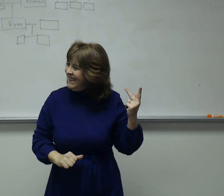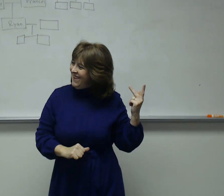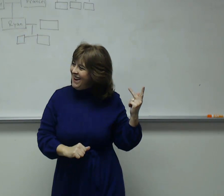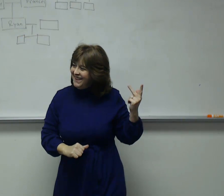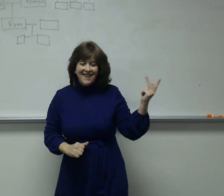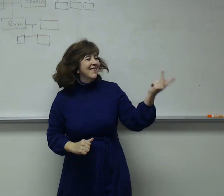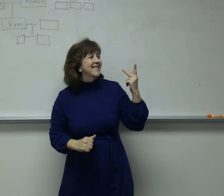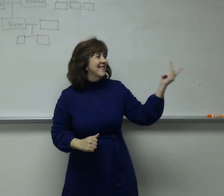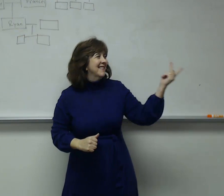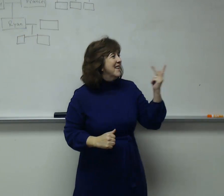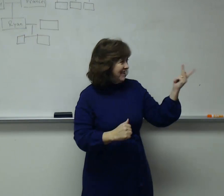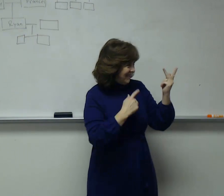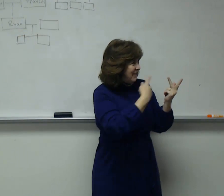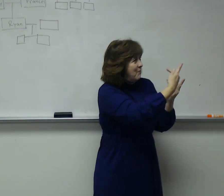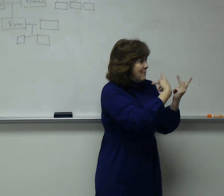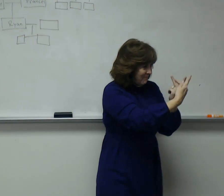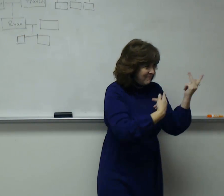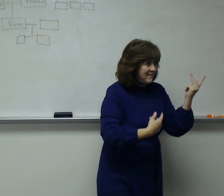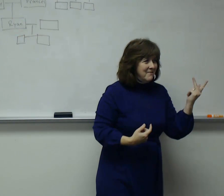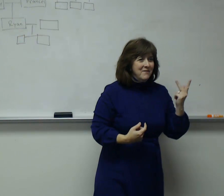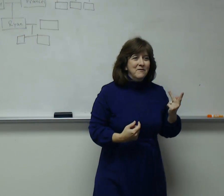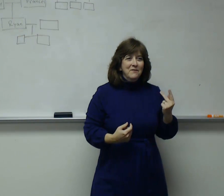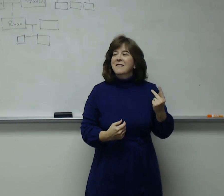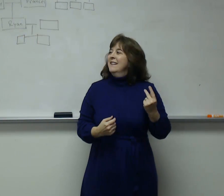Right, and that's it. So, YouTube.